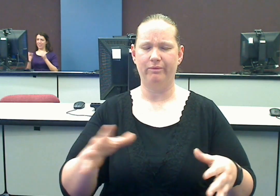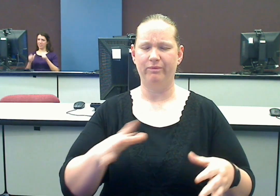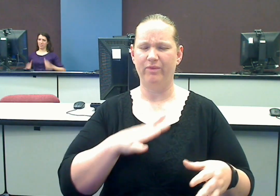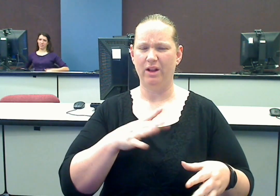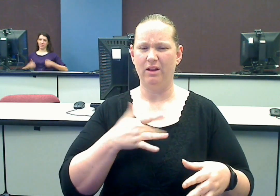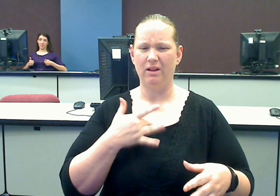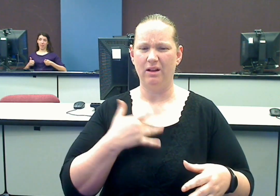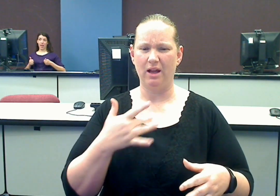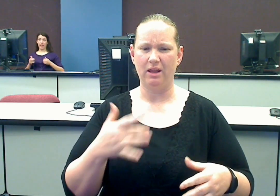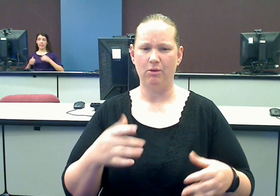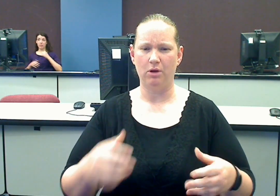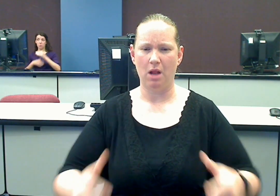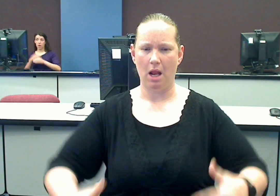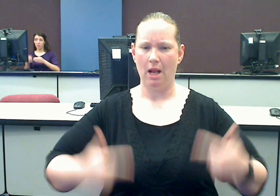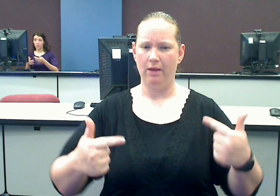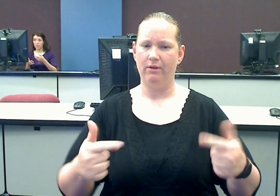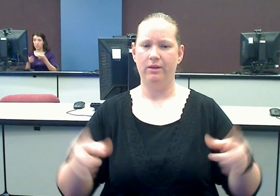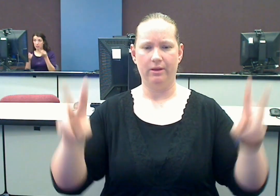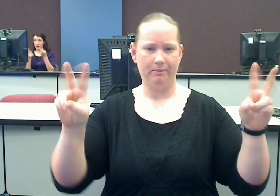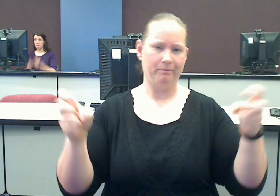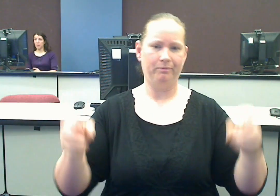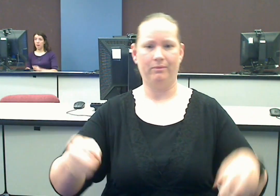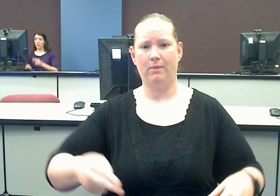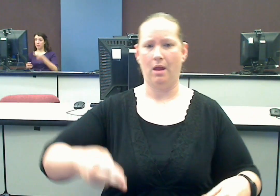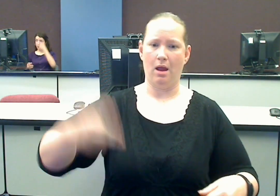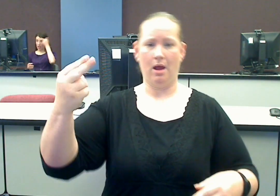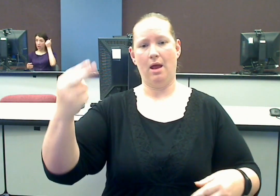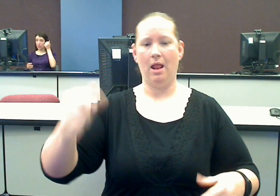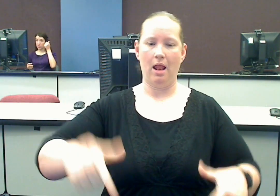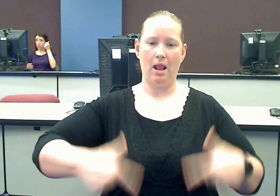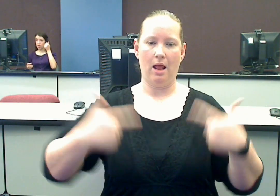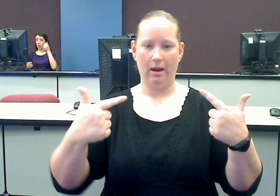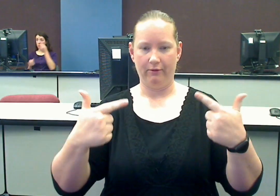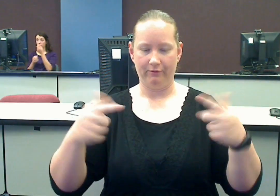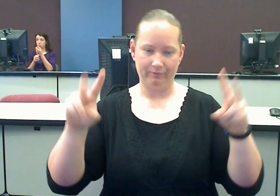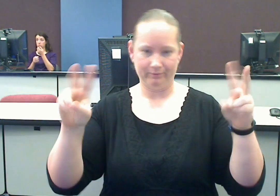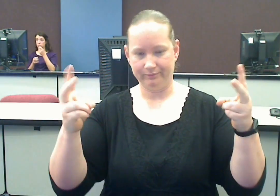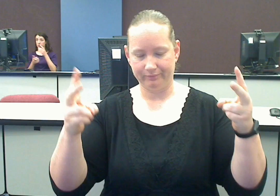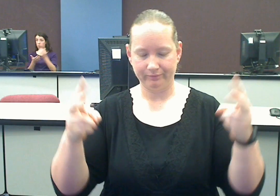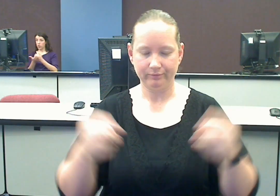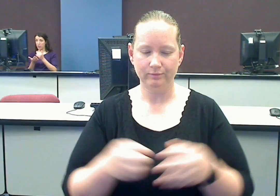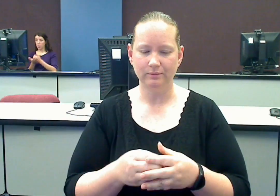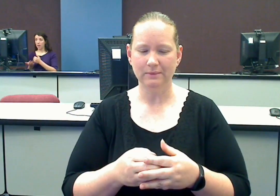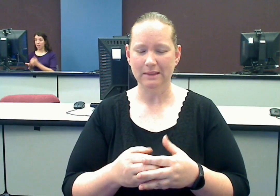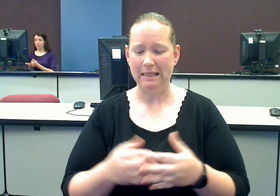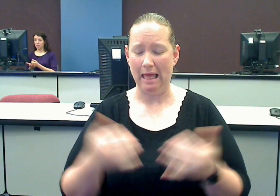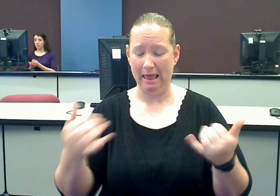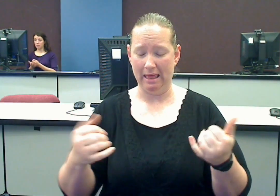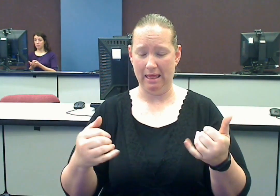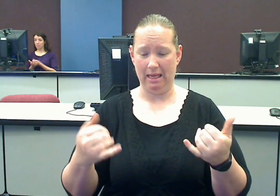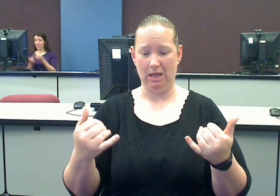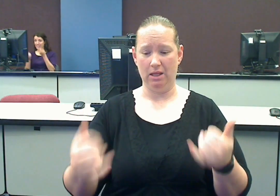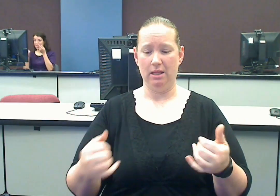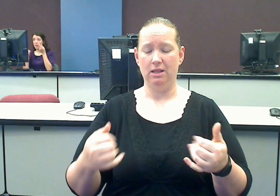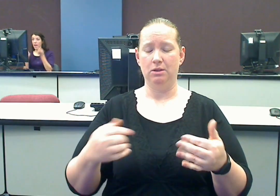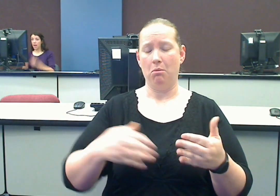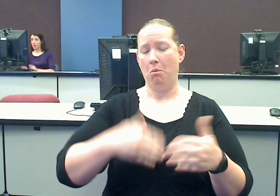about because of free enterprise. This progress came about when there was little,